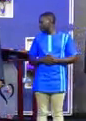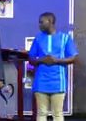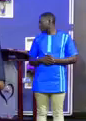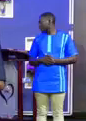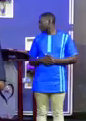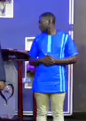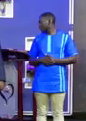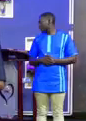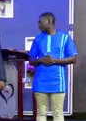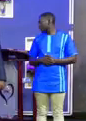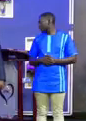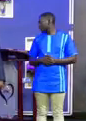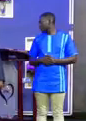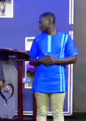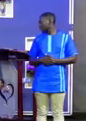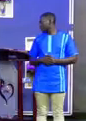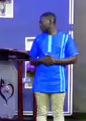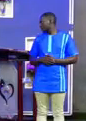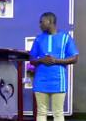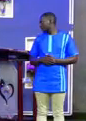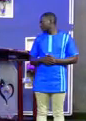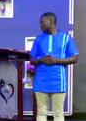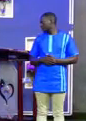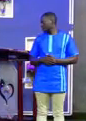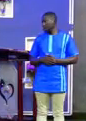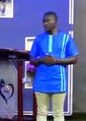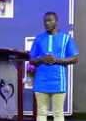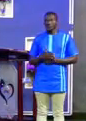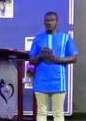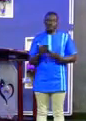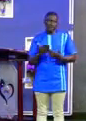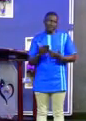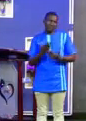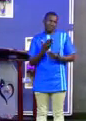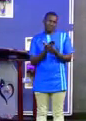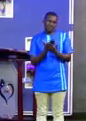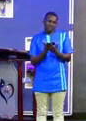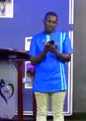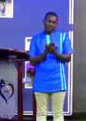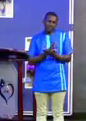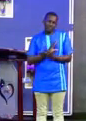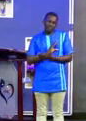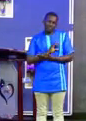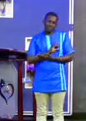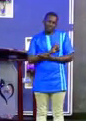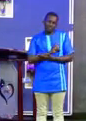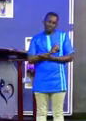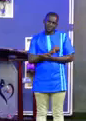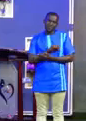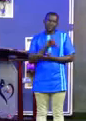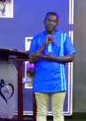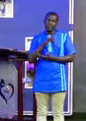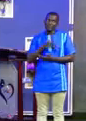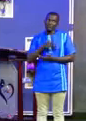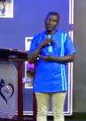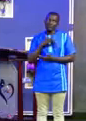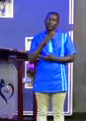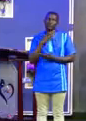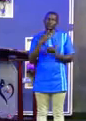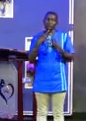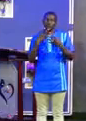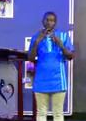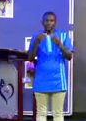Nja kubasaba mukwatirireko. I request you to hold on. Bw'oba owulira ng'oyagalira ddala okugenda ofuba